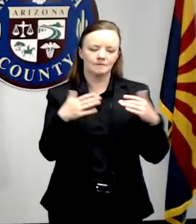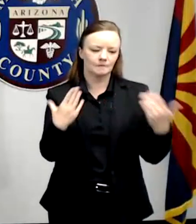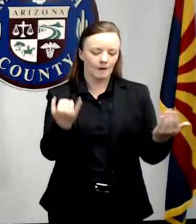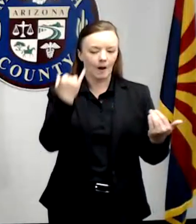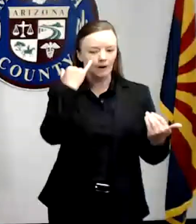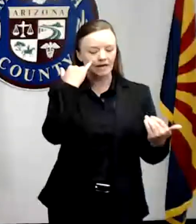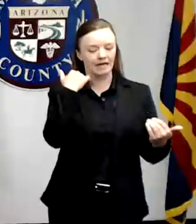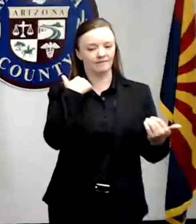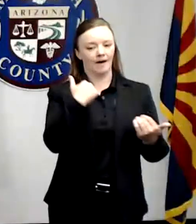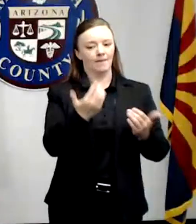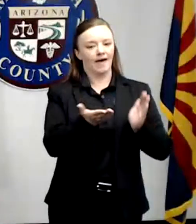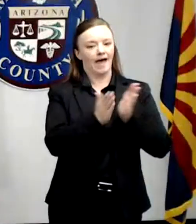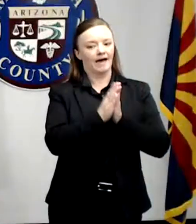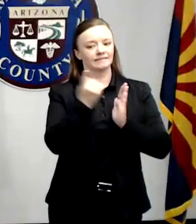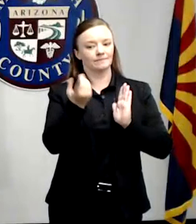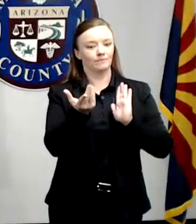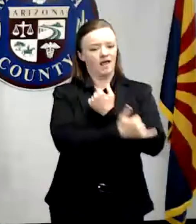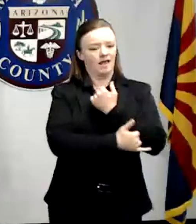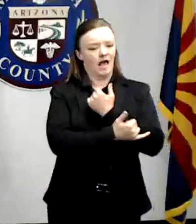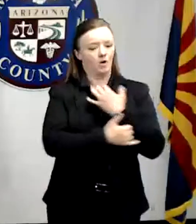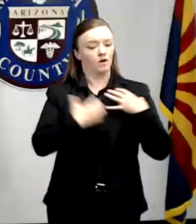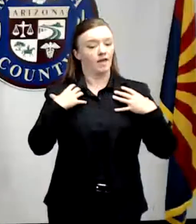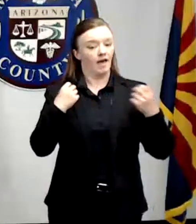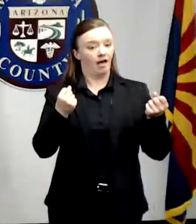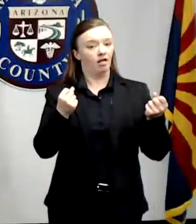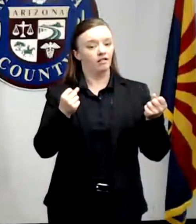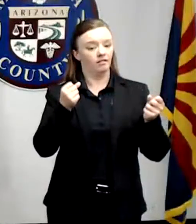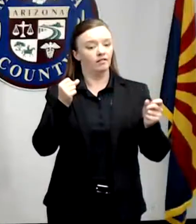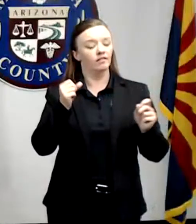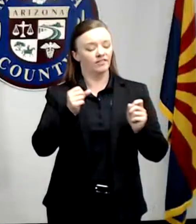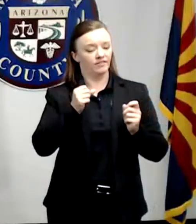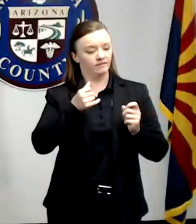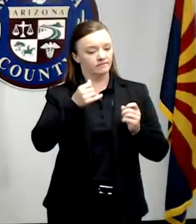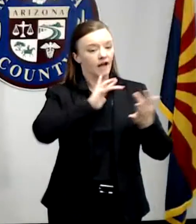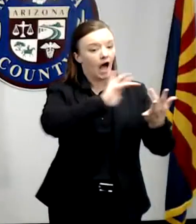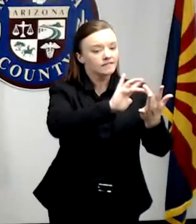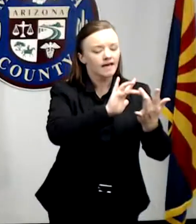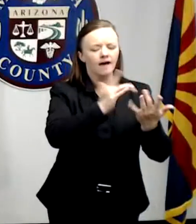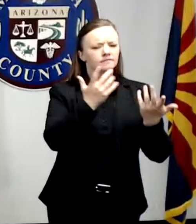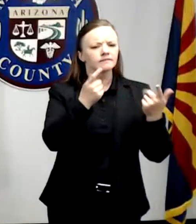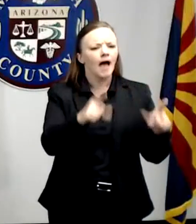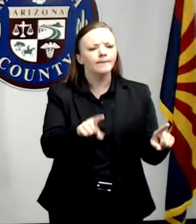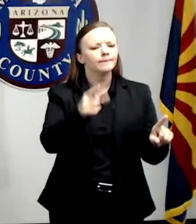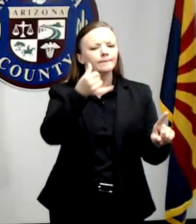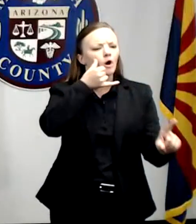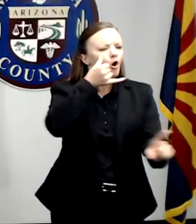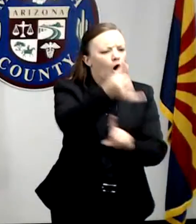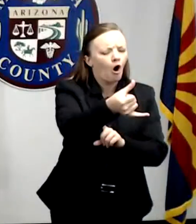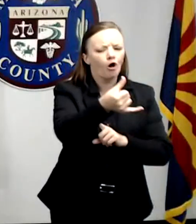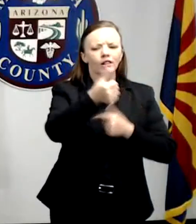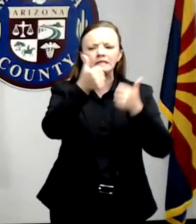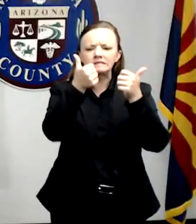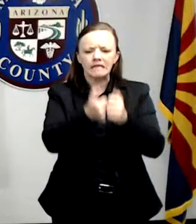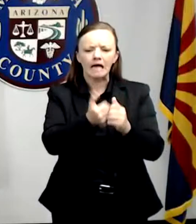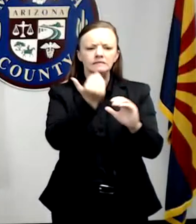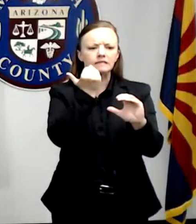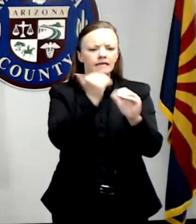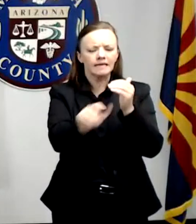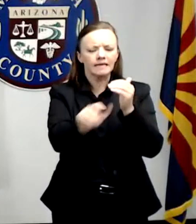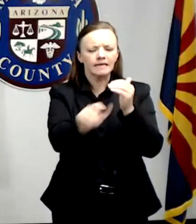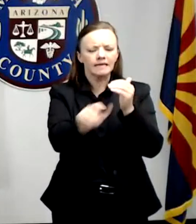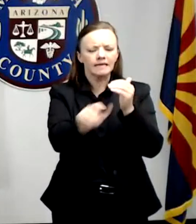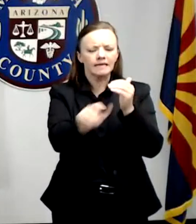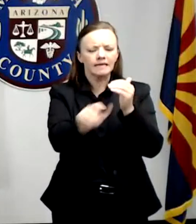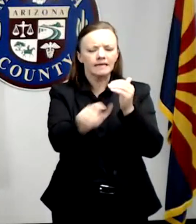if I'm asking you to repeat yourself, is this happening over the phone? Are they showing up in your house? Are they texting you, emailing you? Just